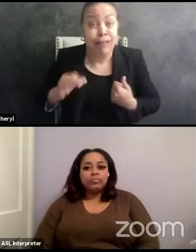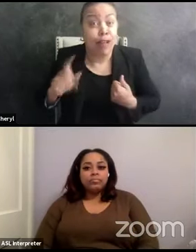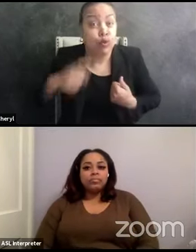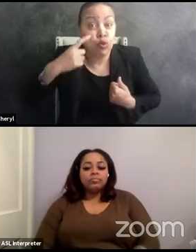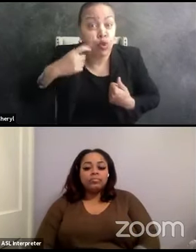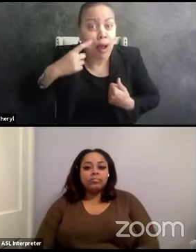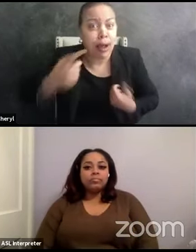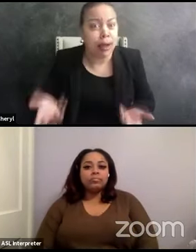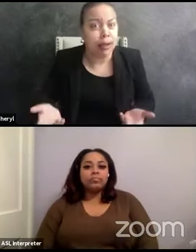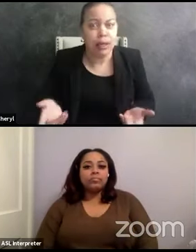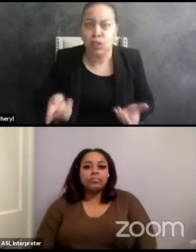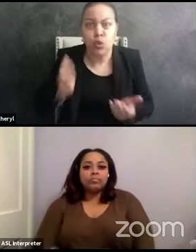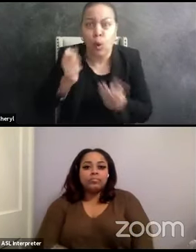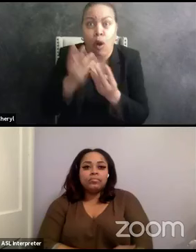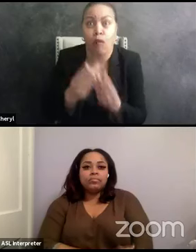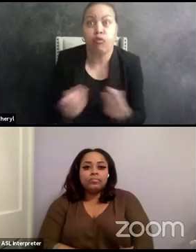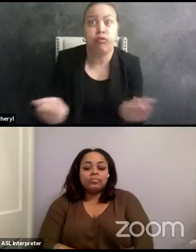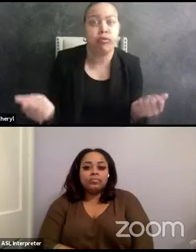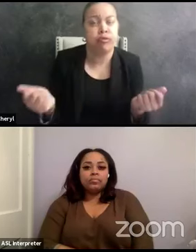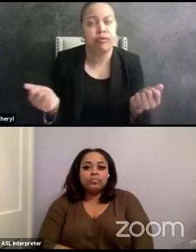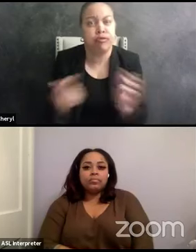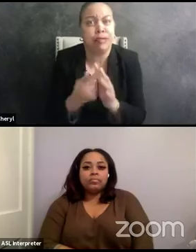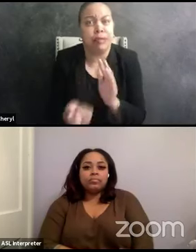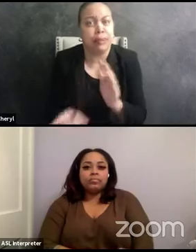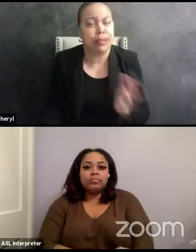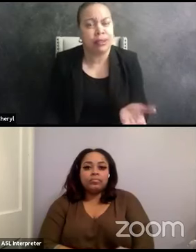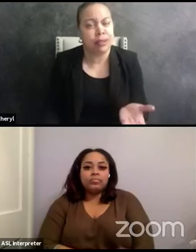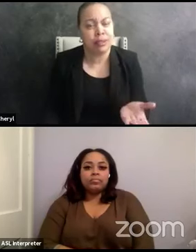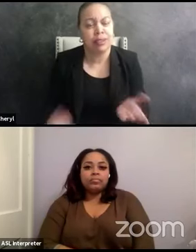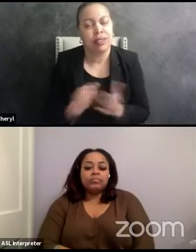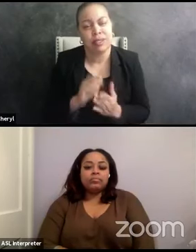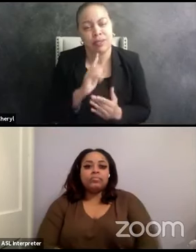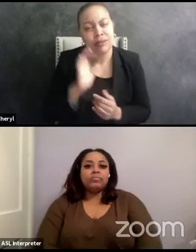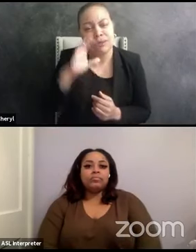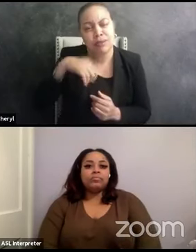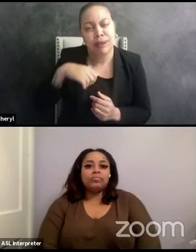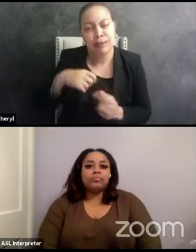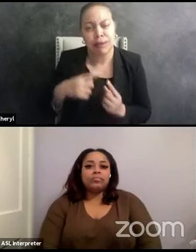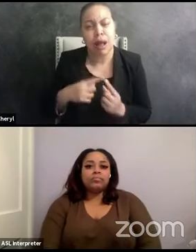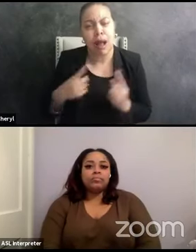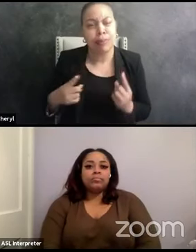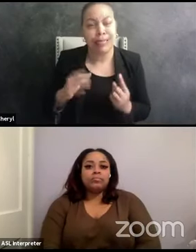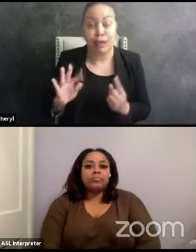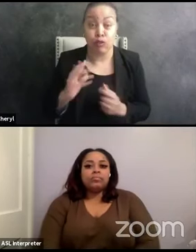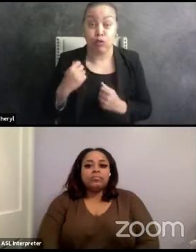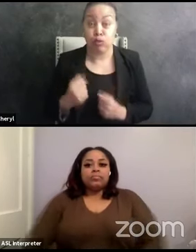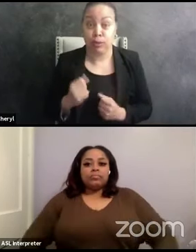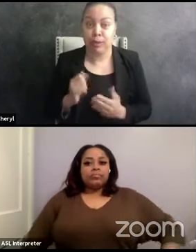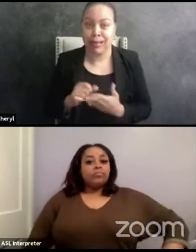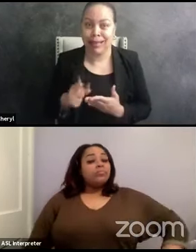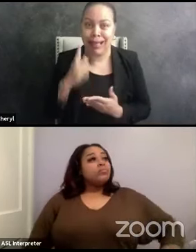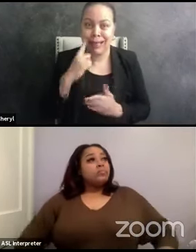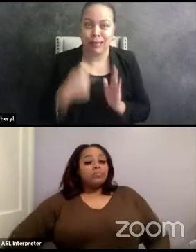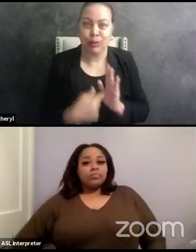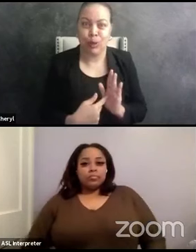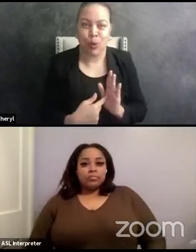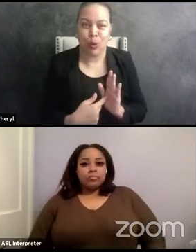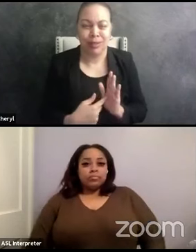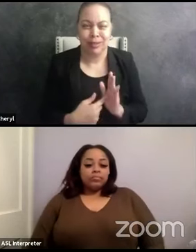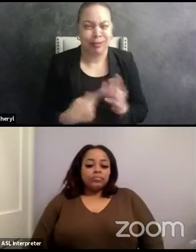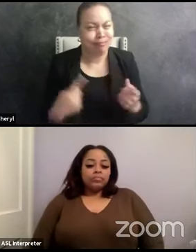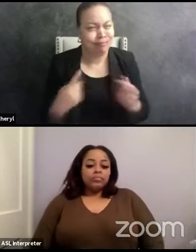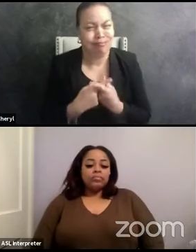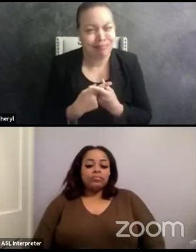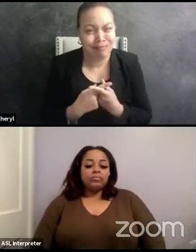you wouldn't disappear. And it's such a weird, it's the opposite of the strength they think they're projecting, because instead it's this idea that